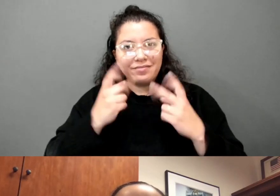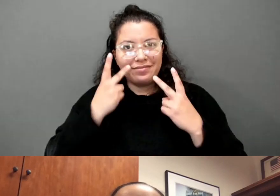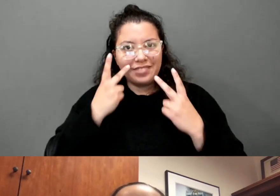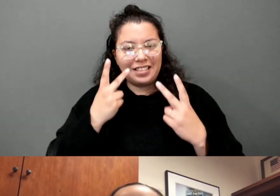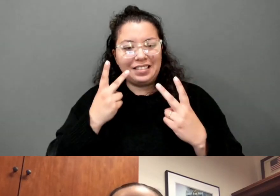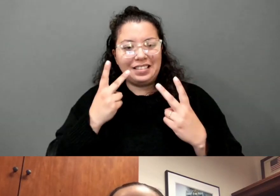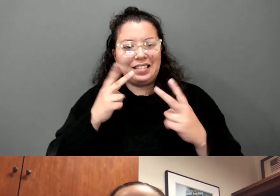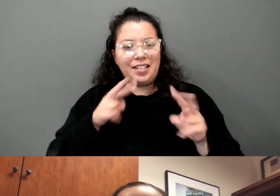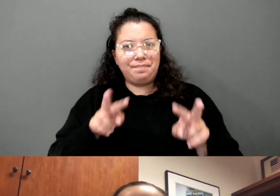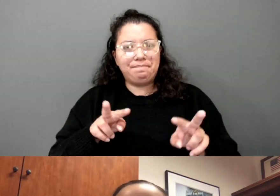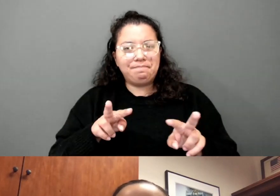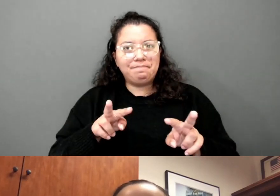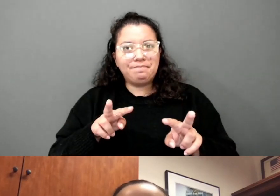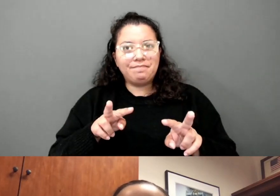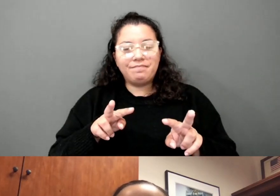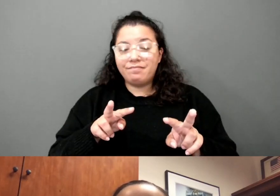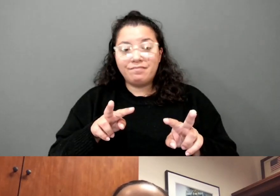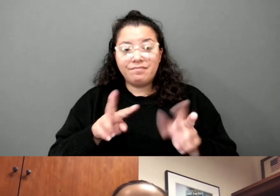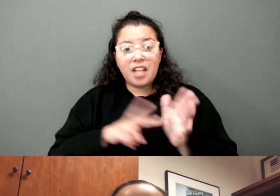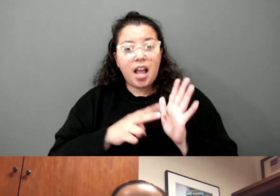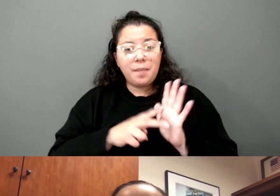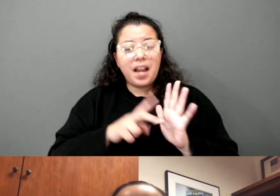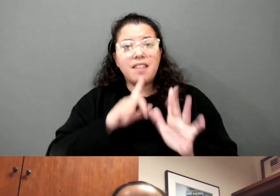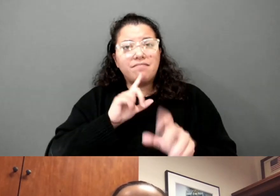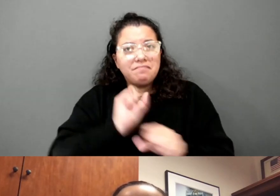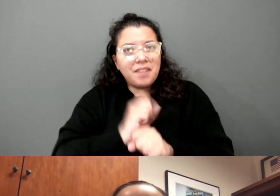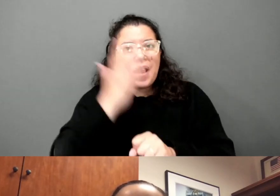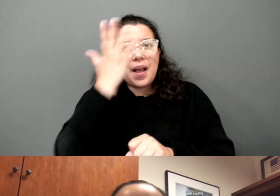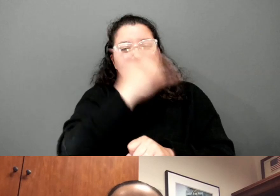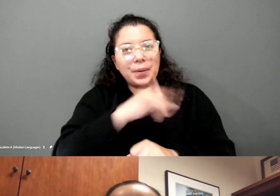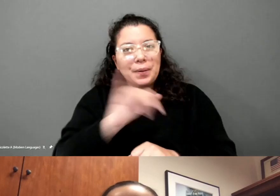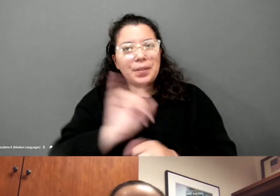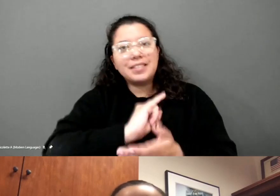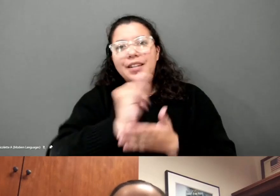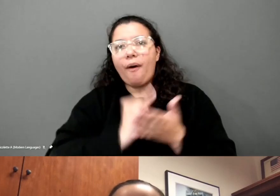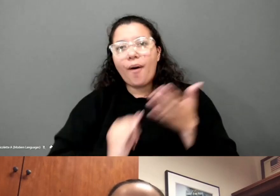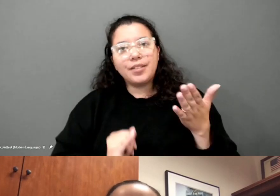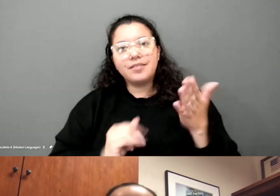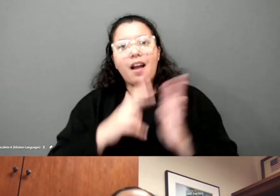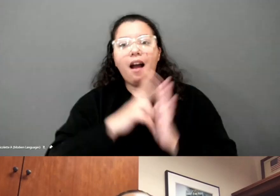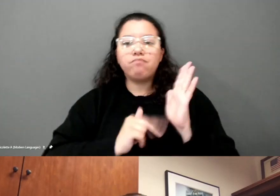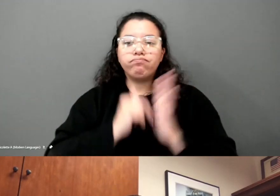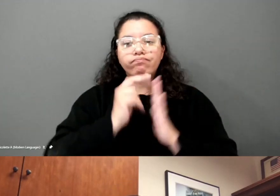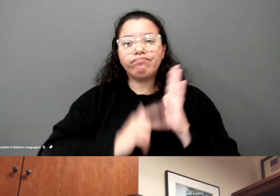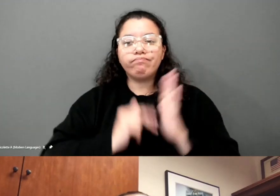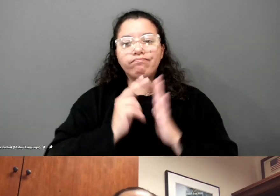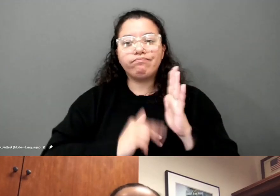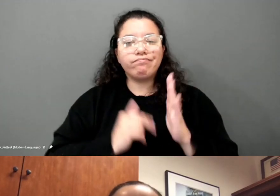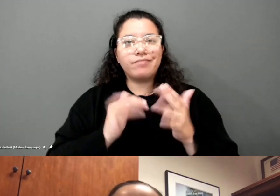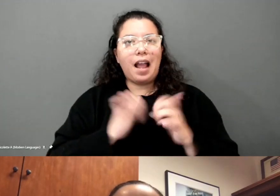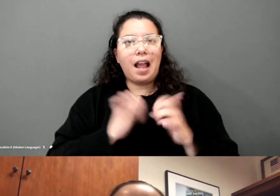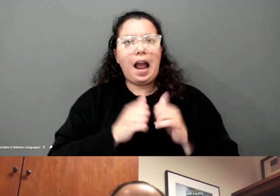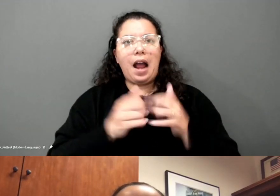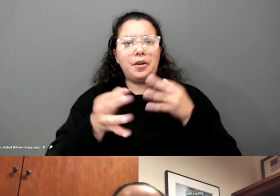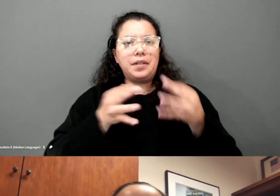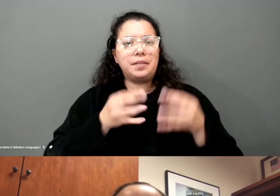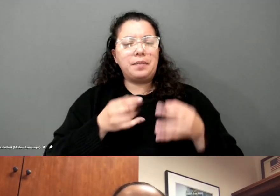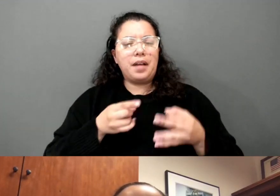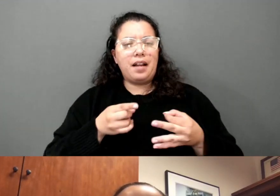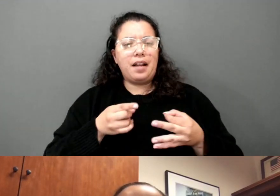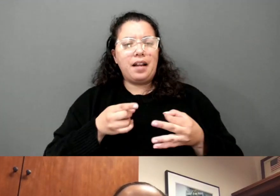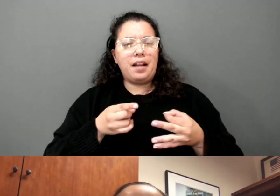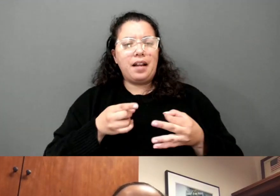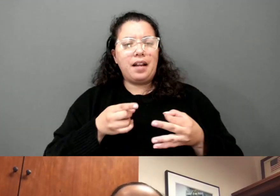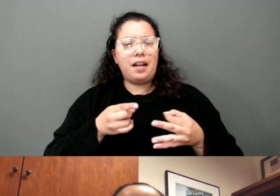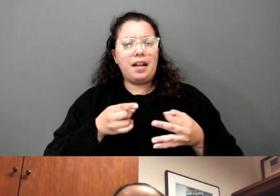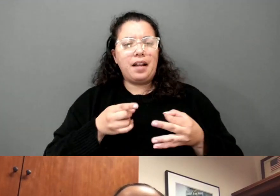it's literally looks like artwork. I mean, it's just almost impossible to put into words how beautiful it is, right? And